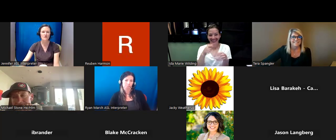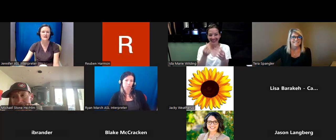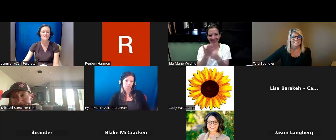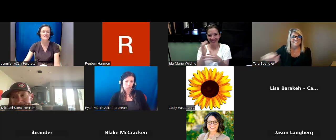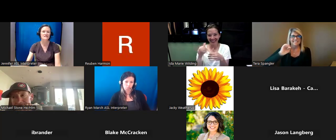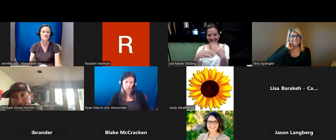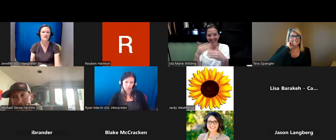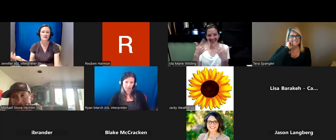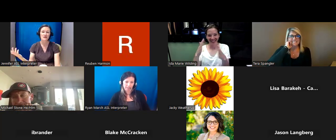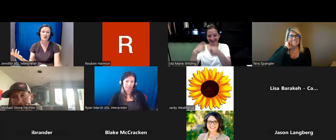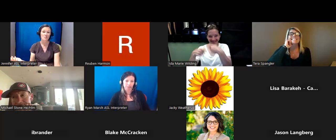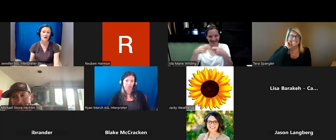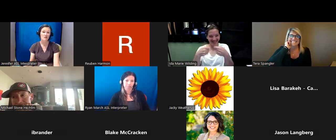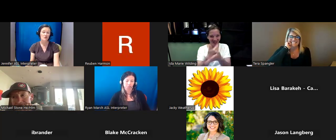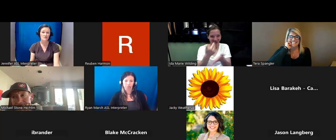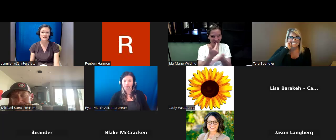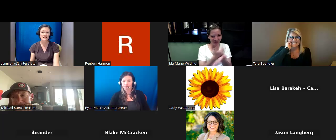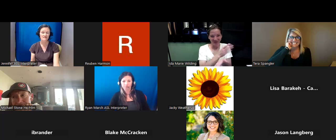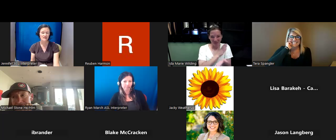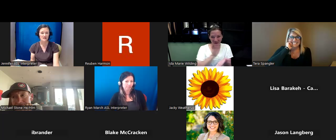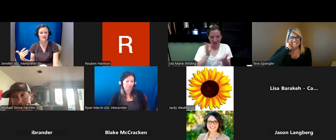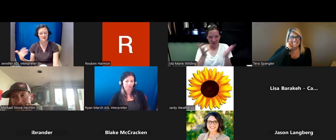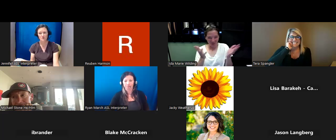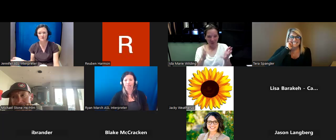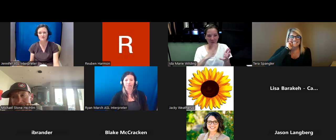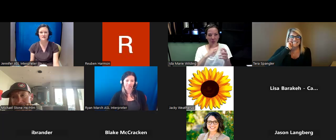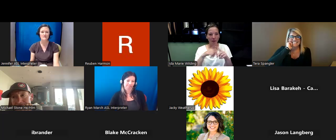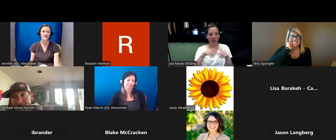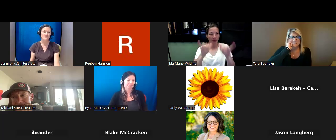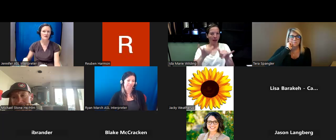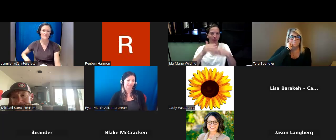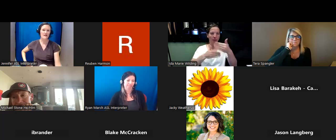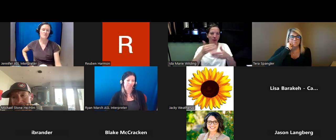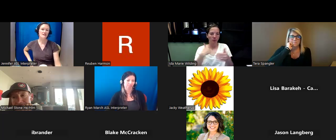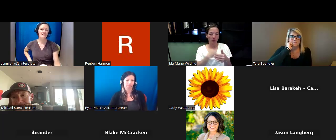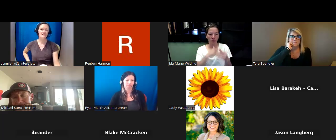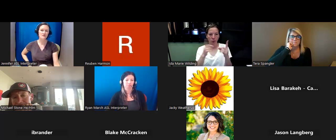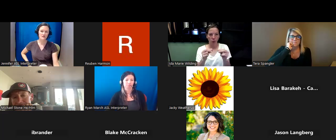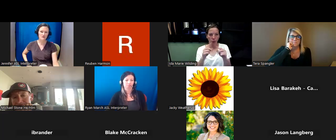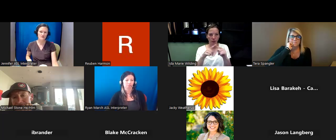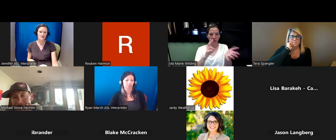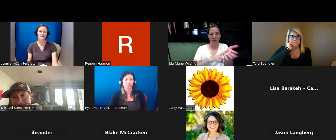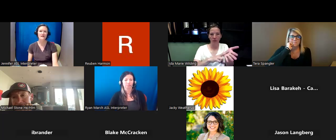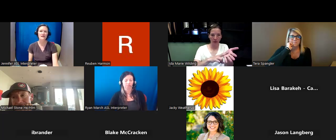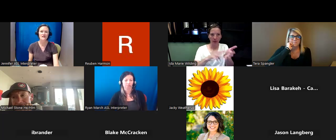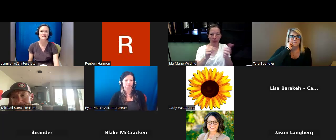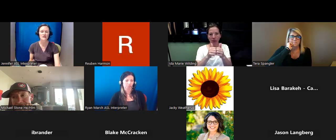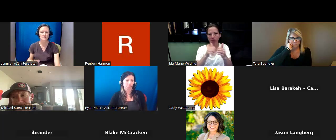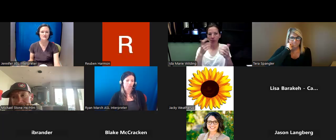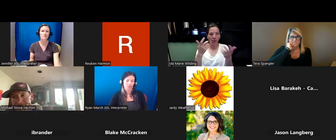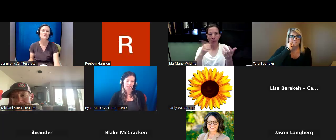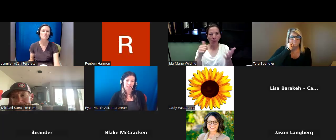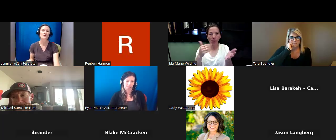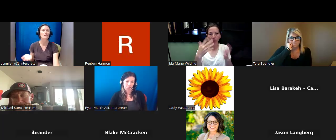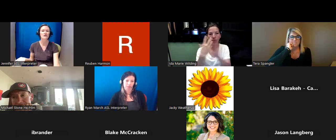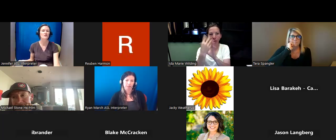that before. I think that some of the board members have not. We have some new board members and they might not have gone through that process. So thank you for defining that. So yep,